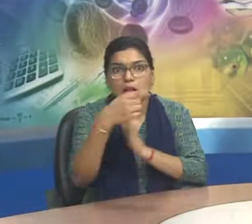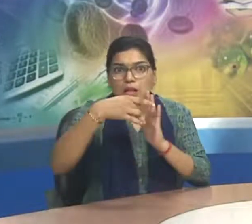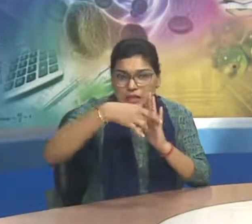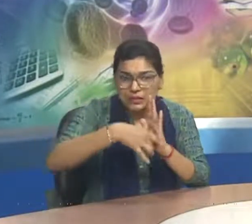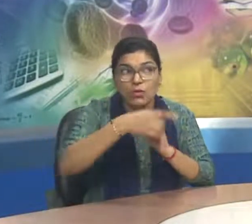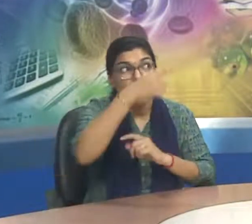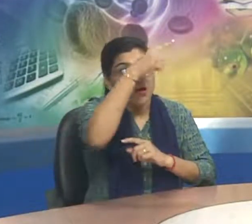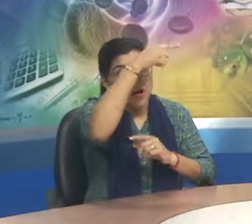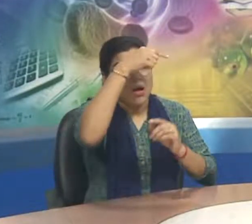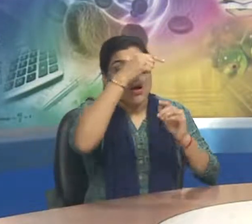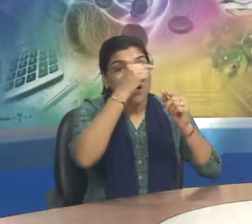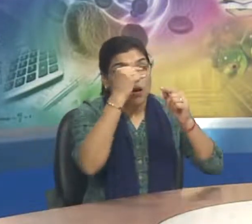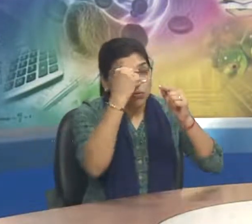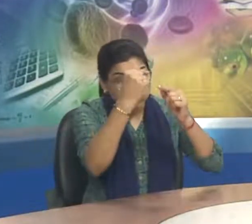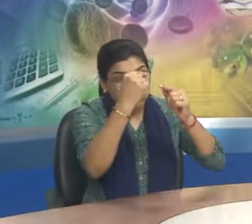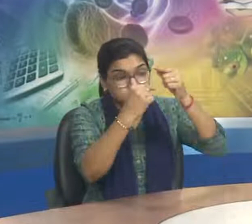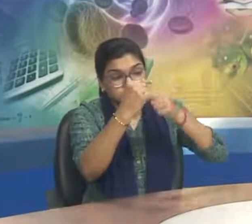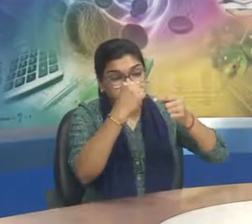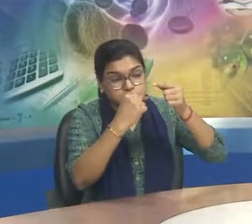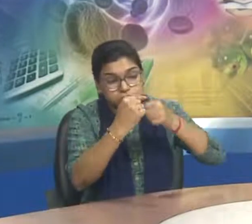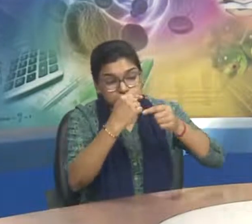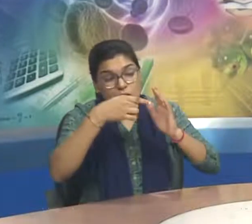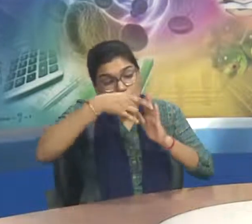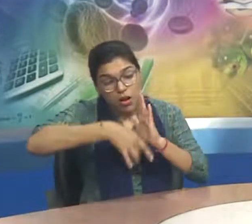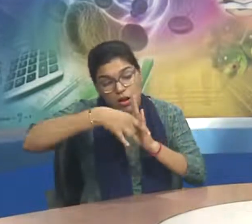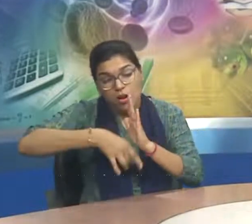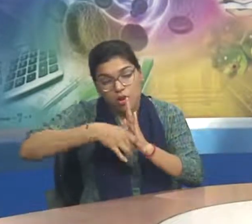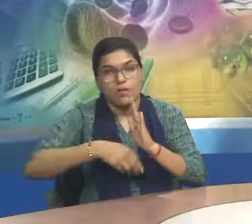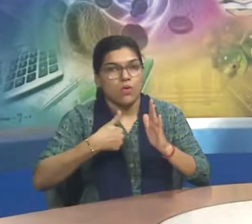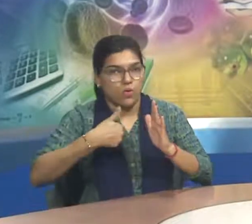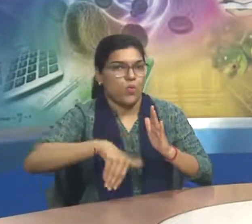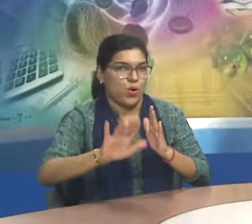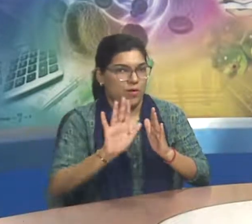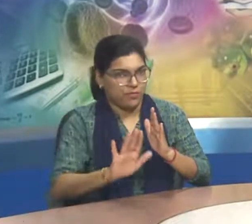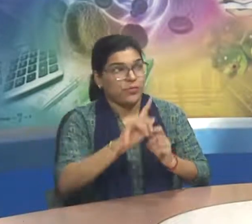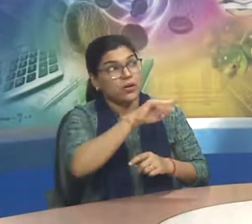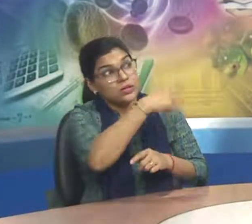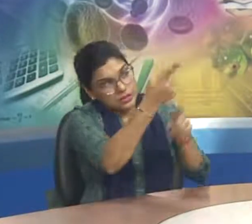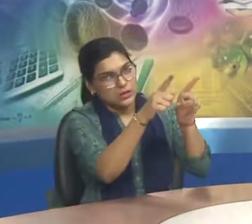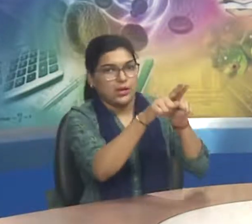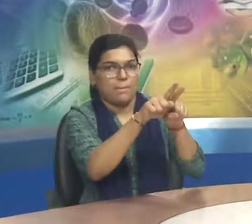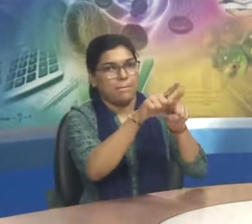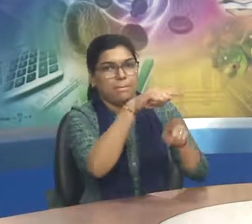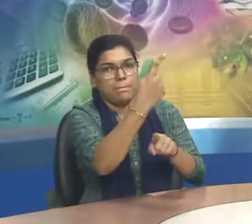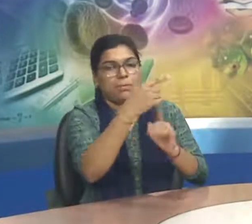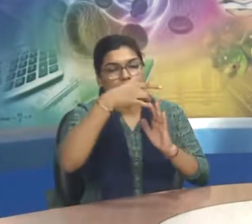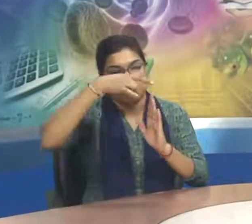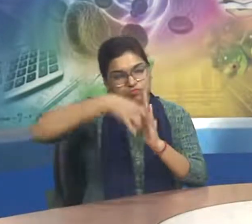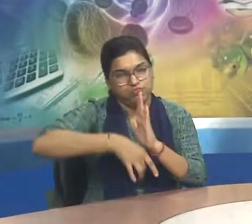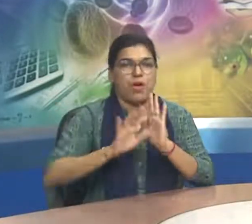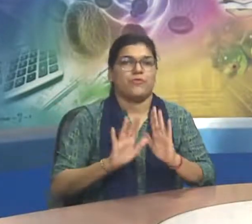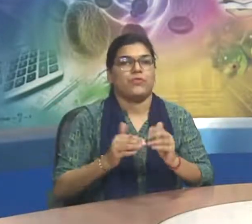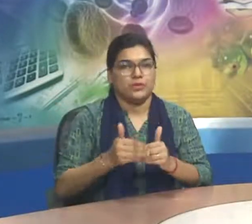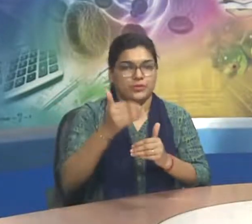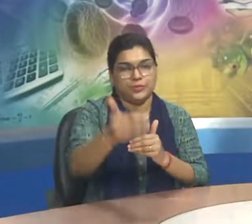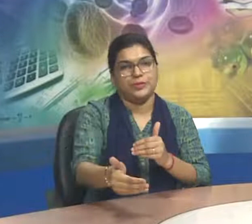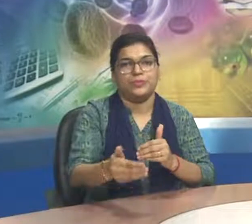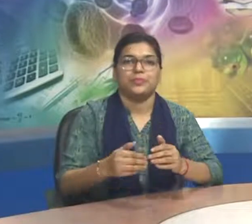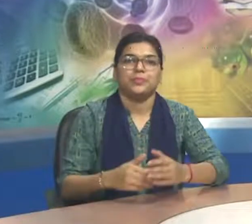We will further in detail understand about both of these resources in our further slides.